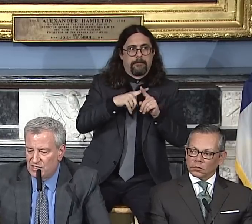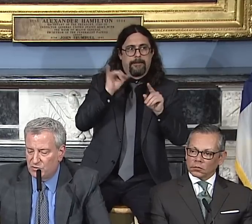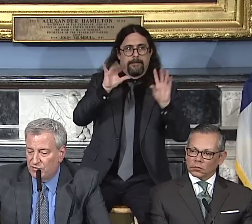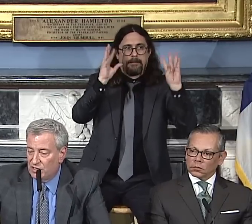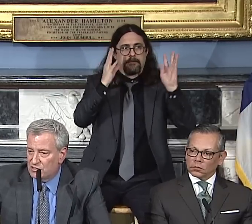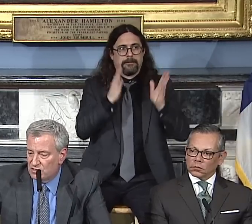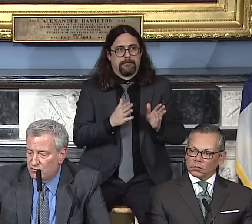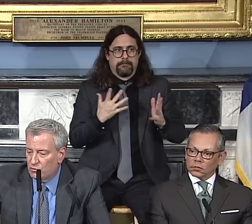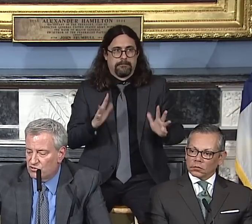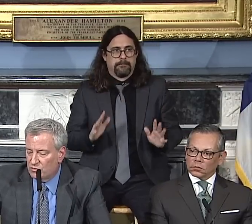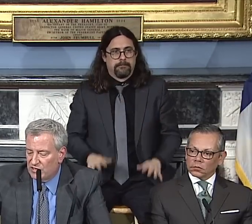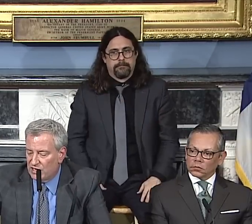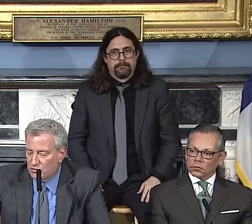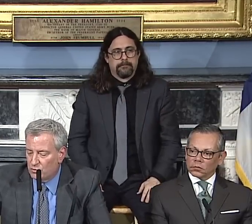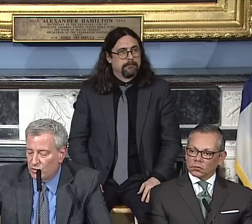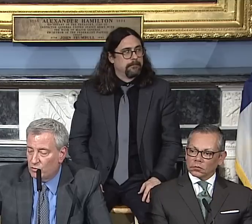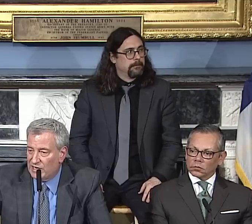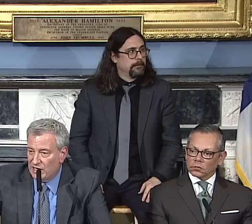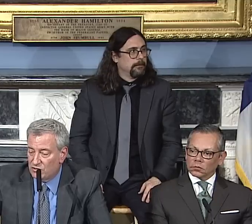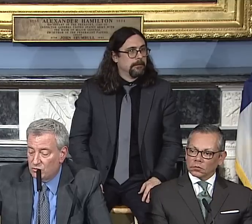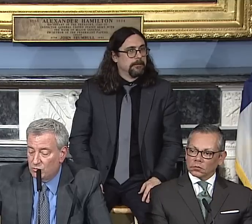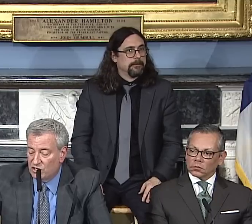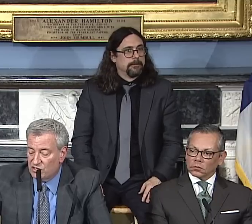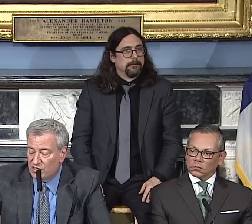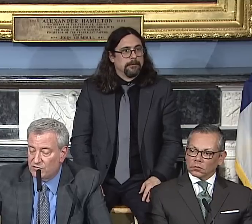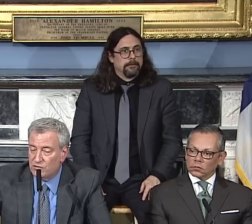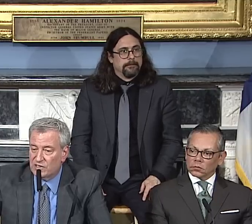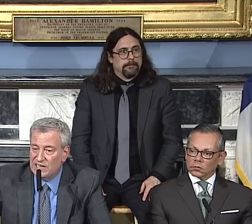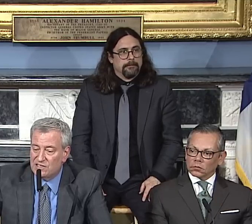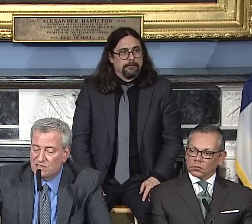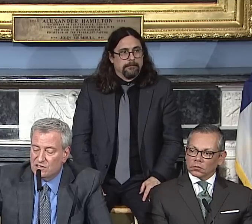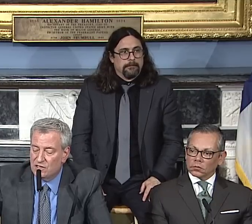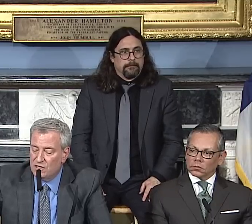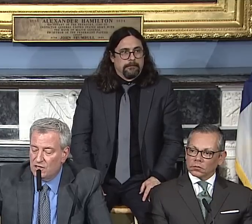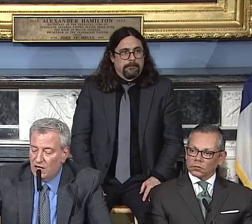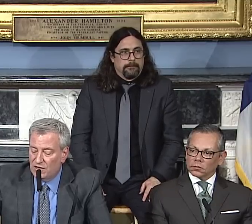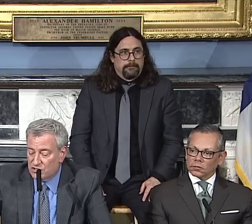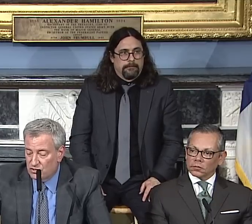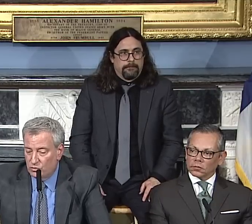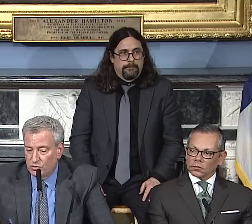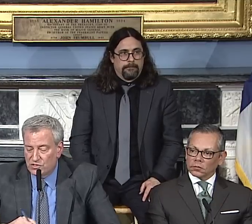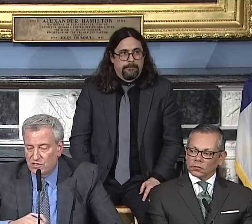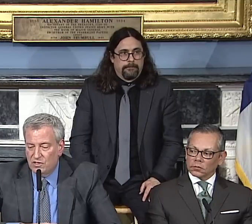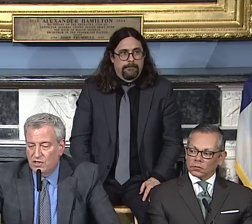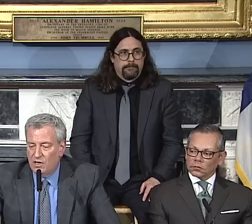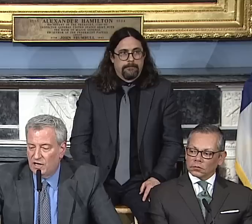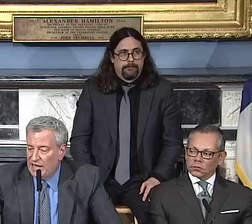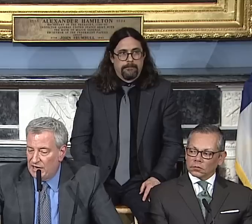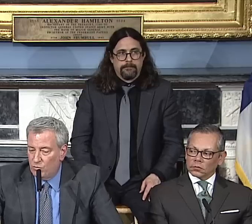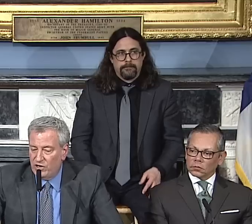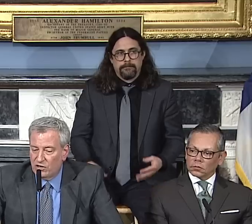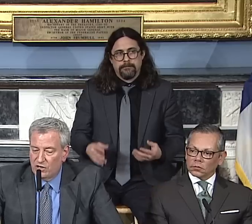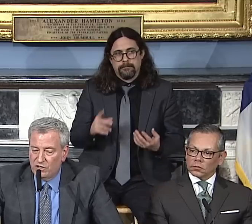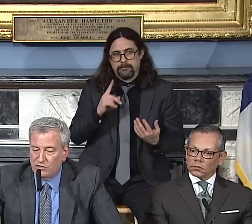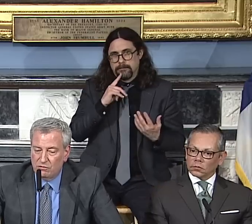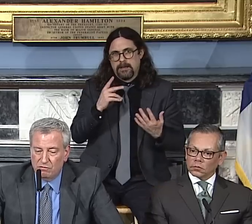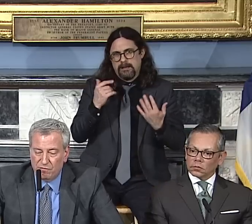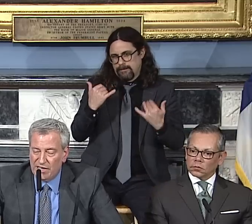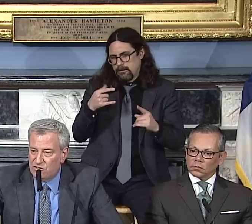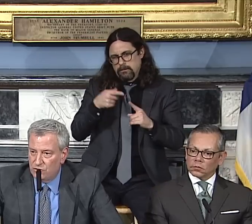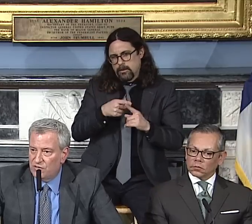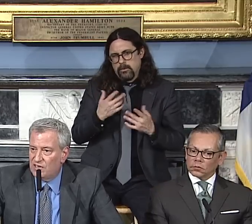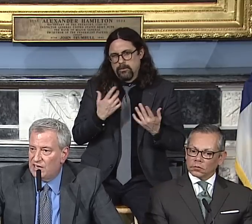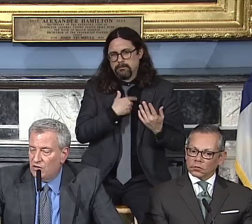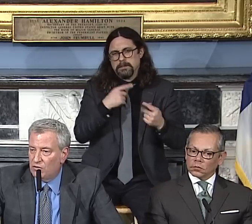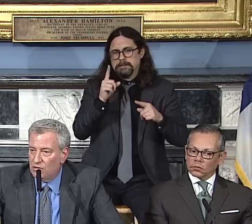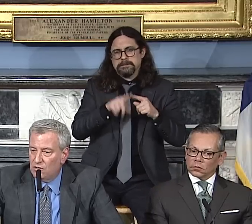in these briefings, unfortunately, we've gotten to a point where we can't do much on individual cases. On the schools, again, we are going to